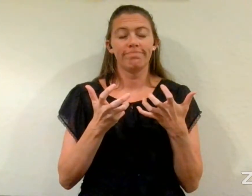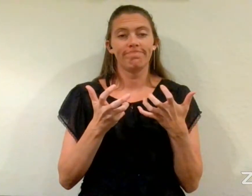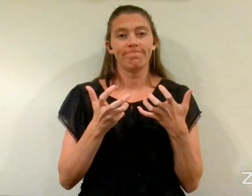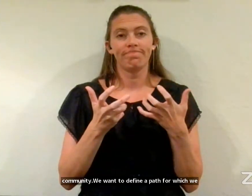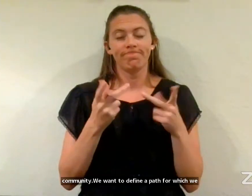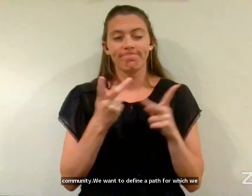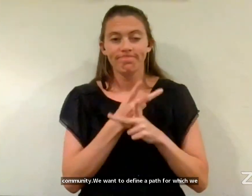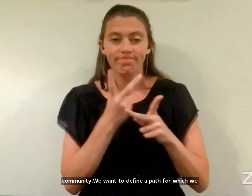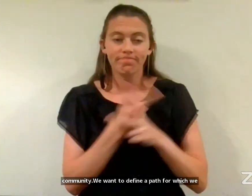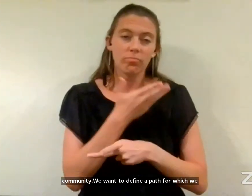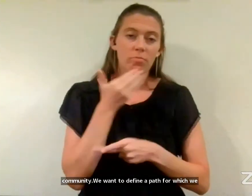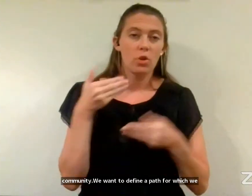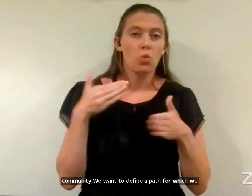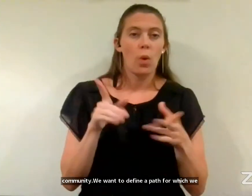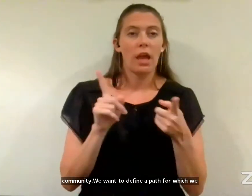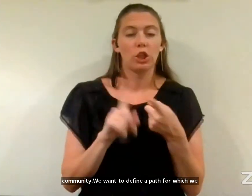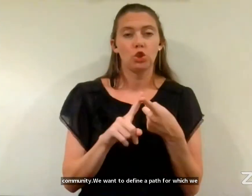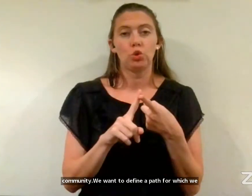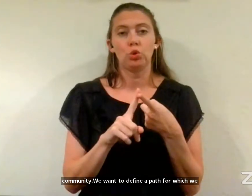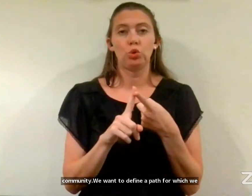can address in the moment.